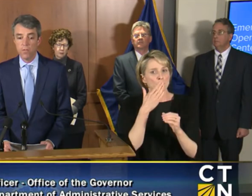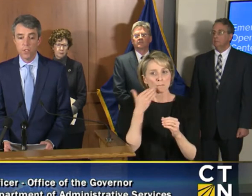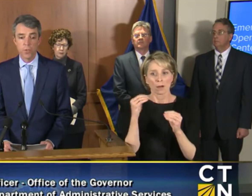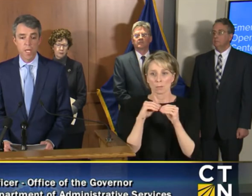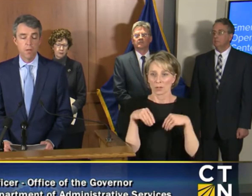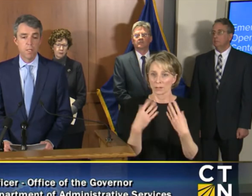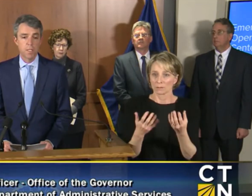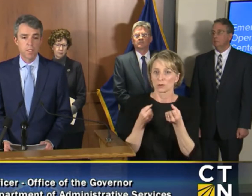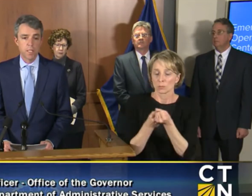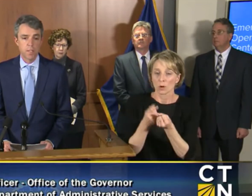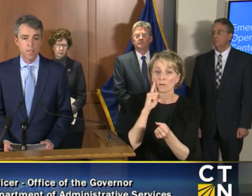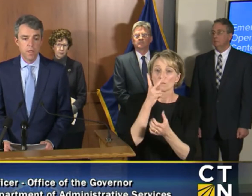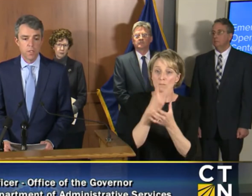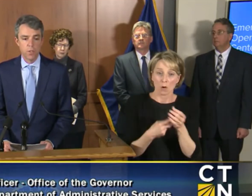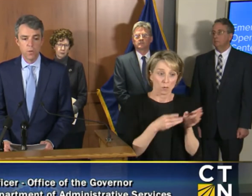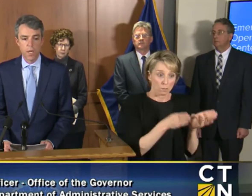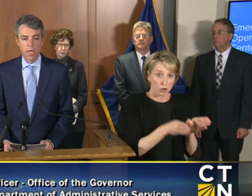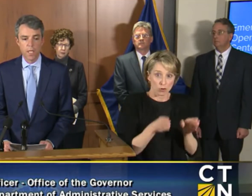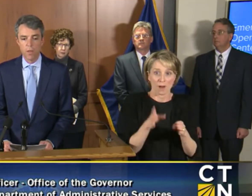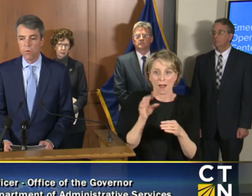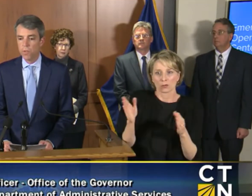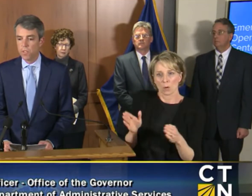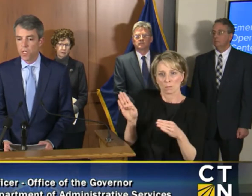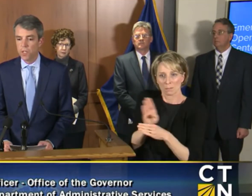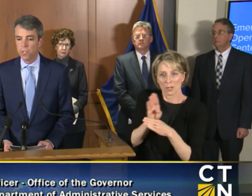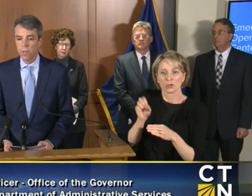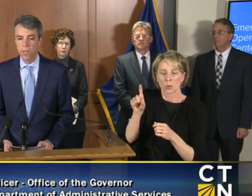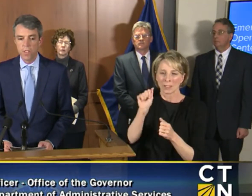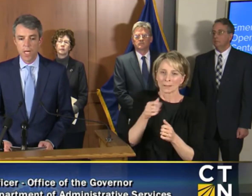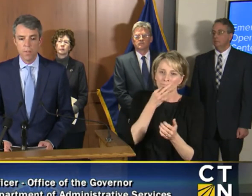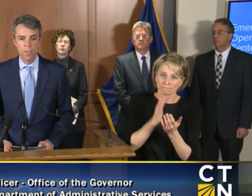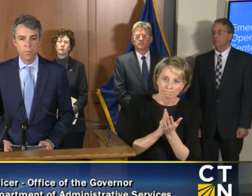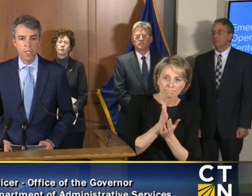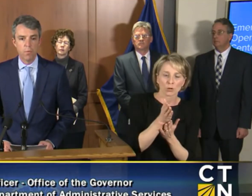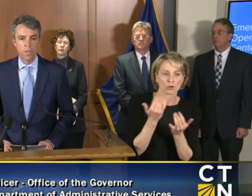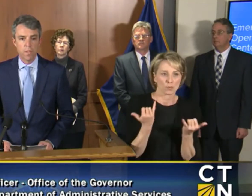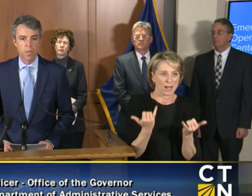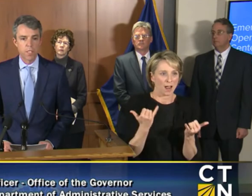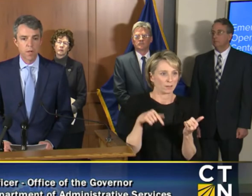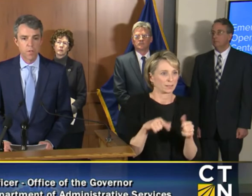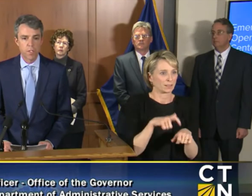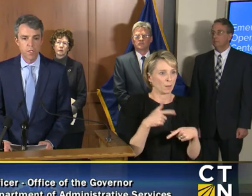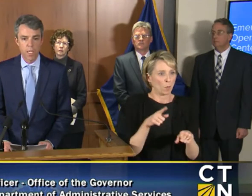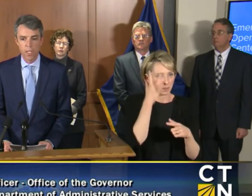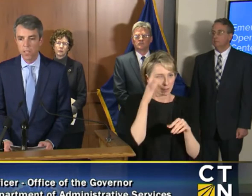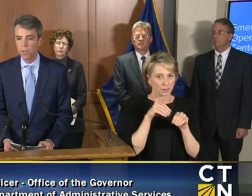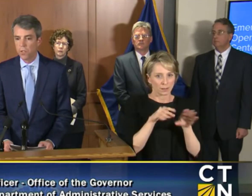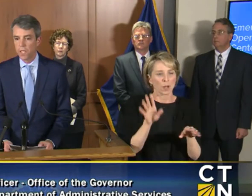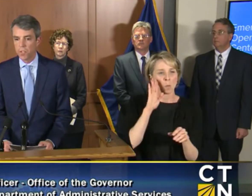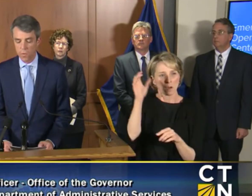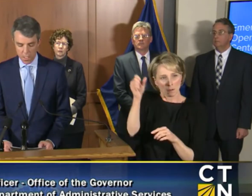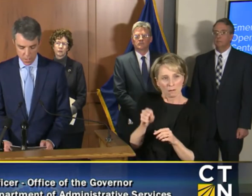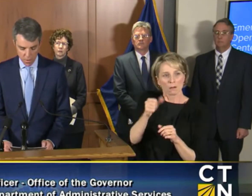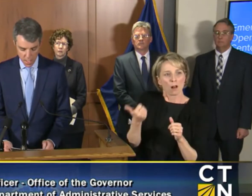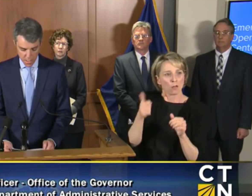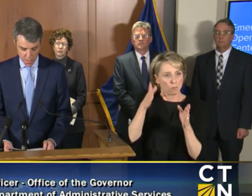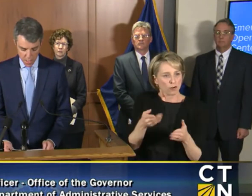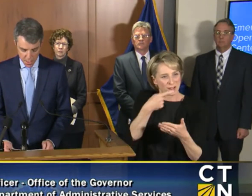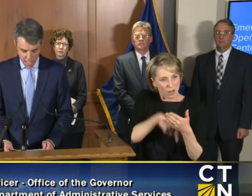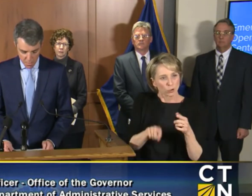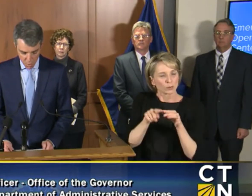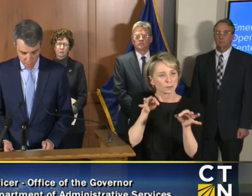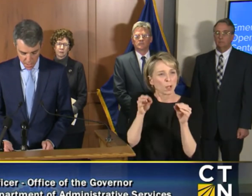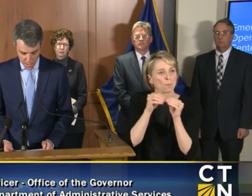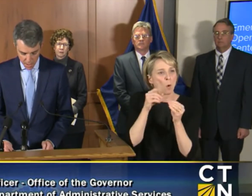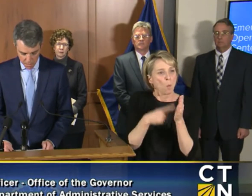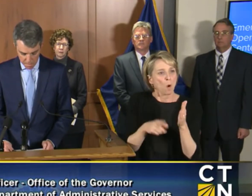both individuals and businesses to get through this challenging period of time. And he'll be at one of these press conferences likely early next week to discuss